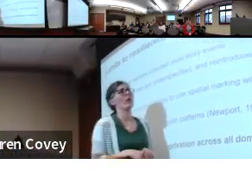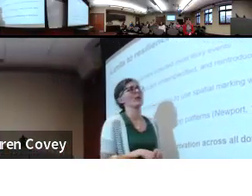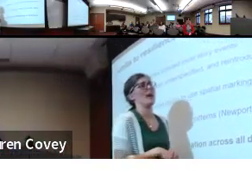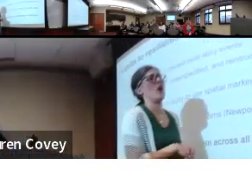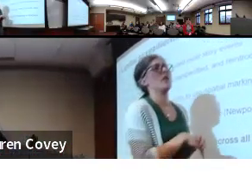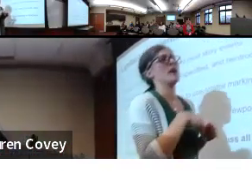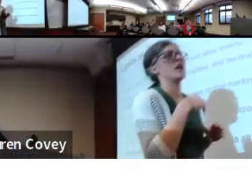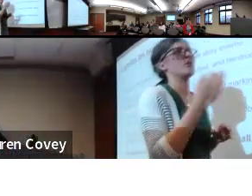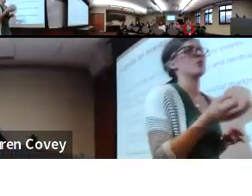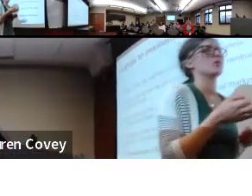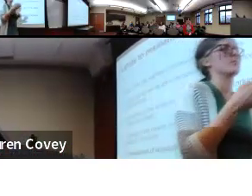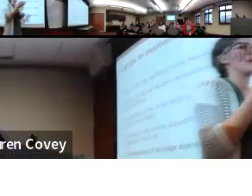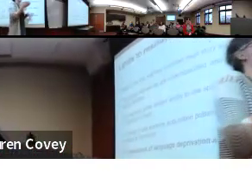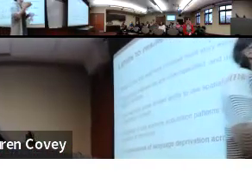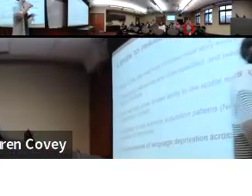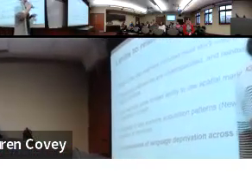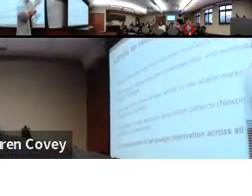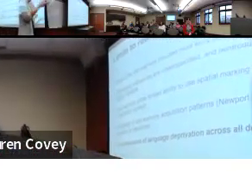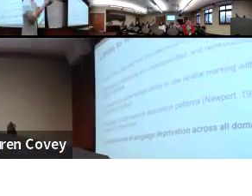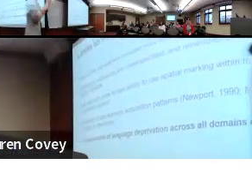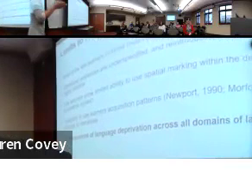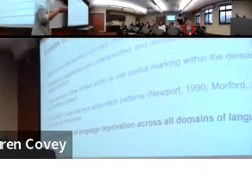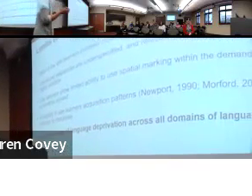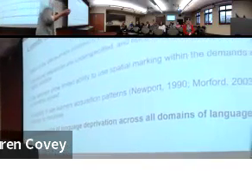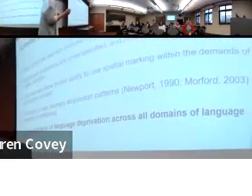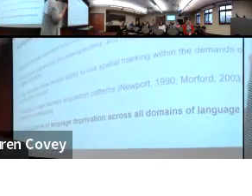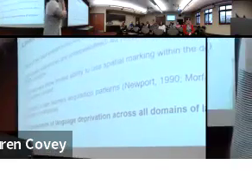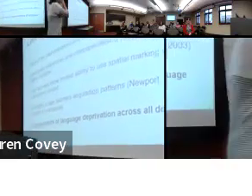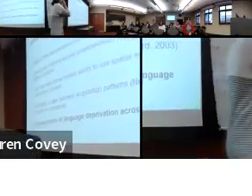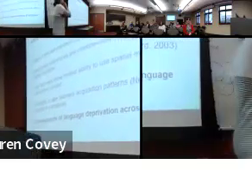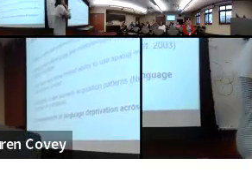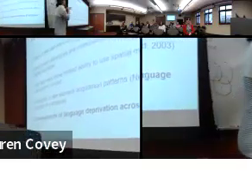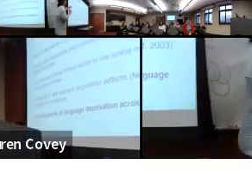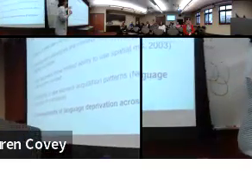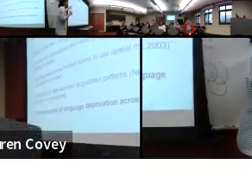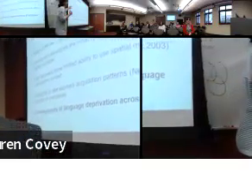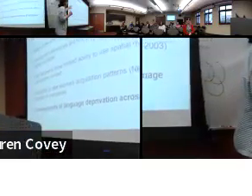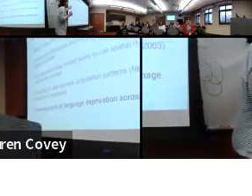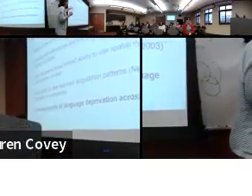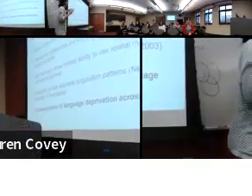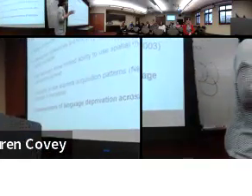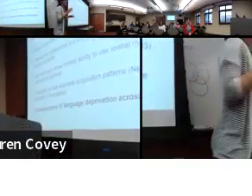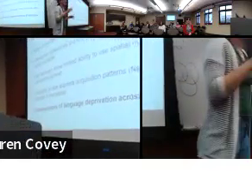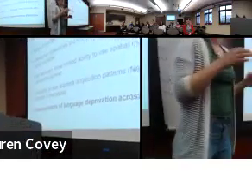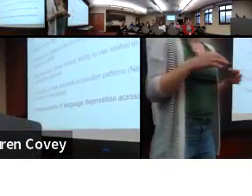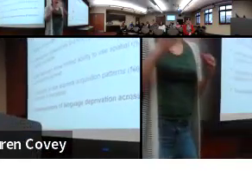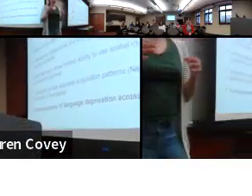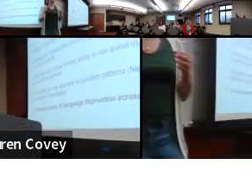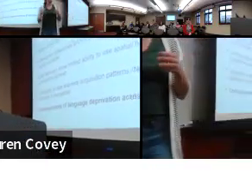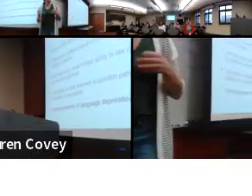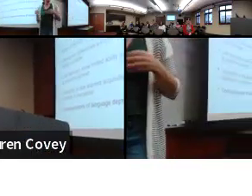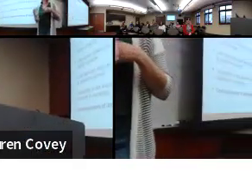However, when we looked at how they introduce and reintroduce reference, what we see is that they use really,